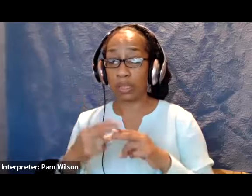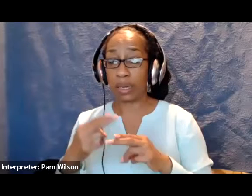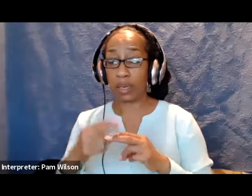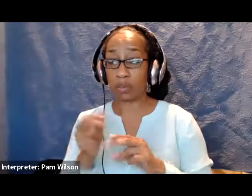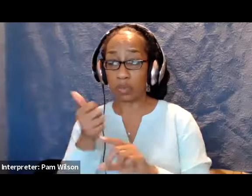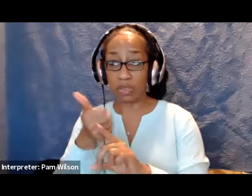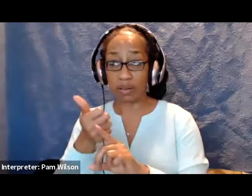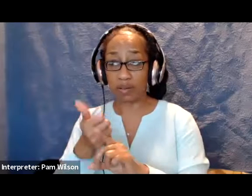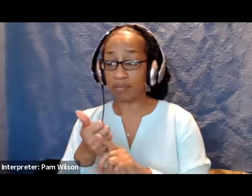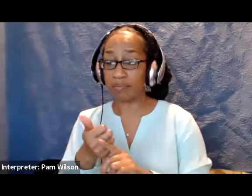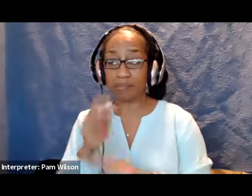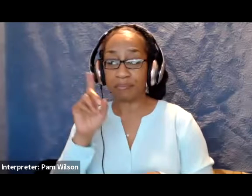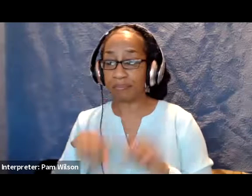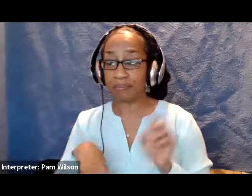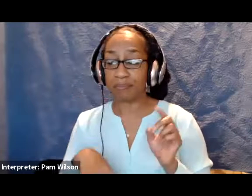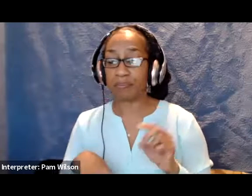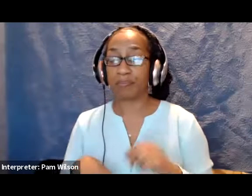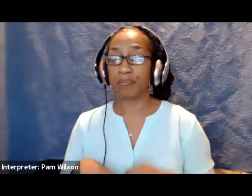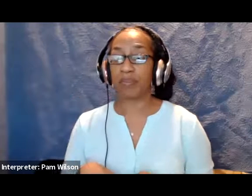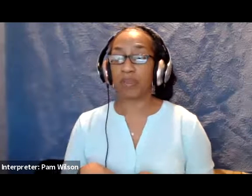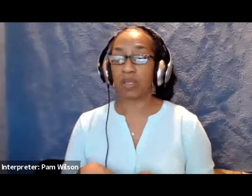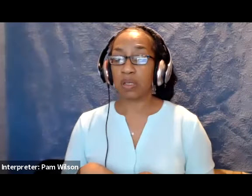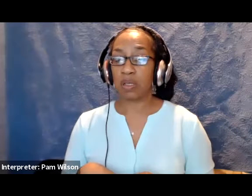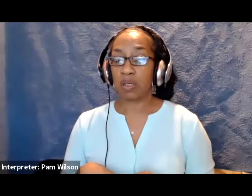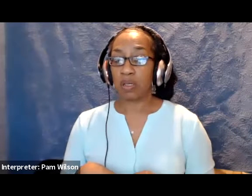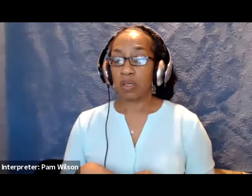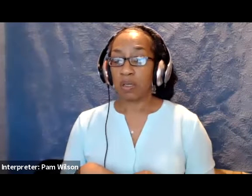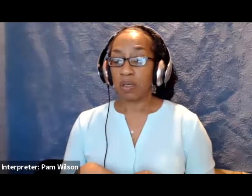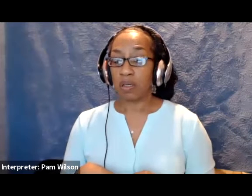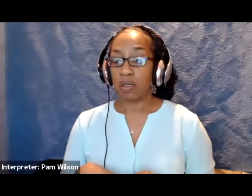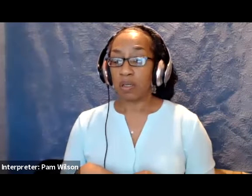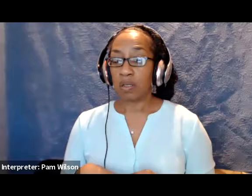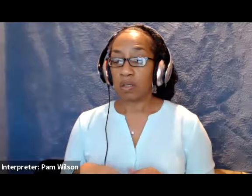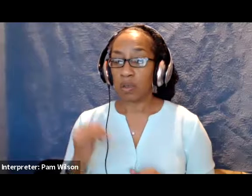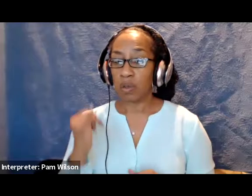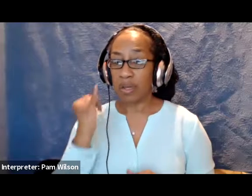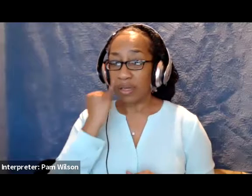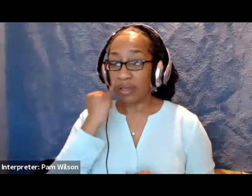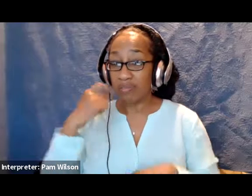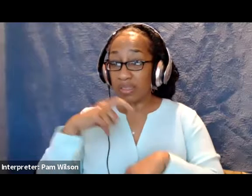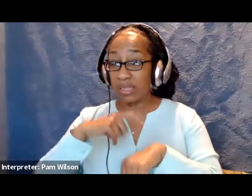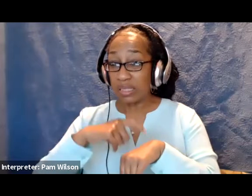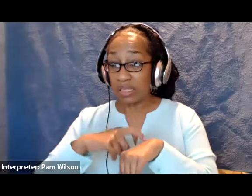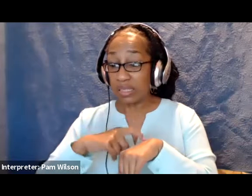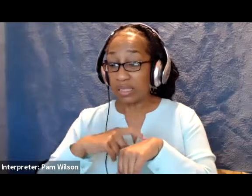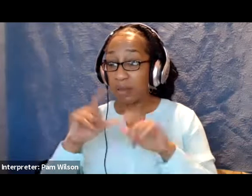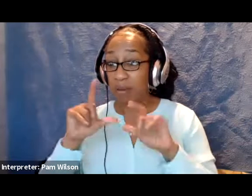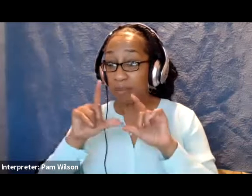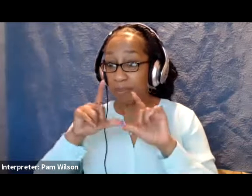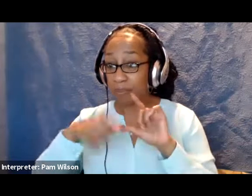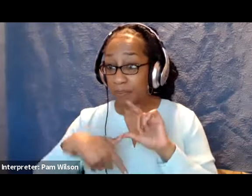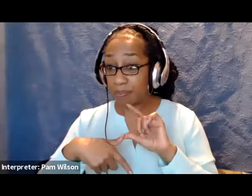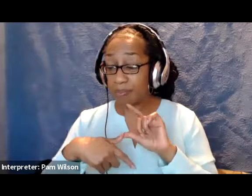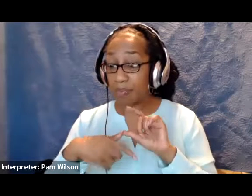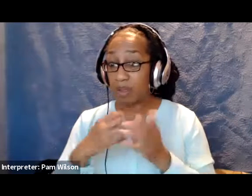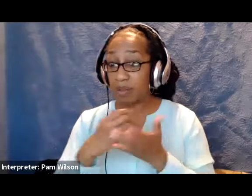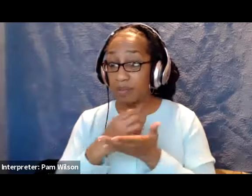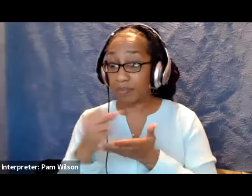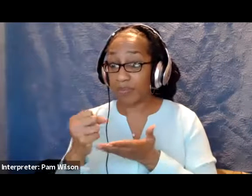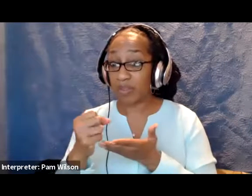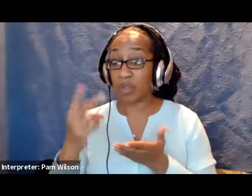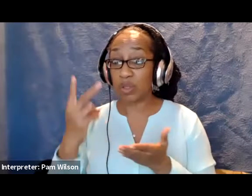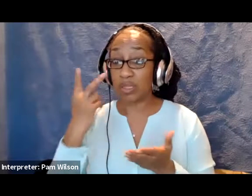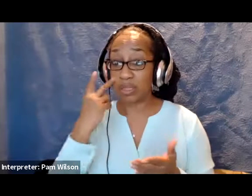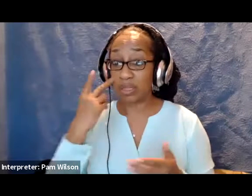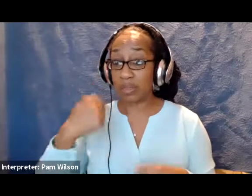the functions. But just in case I don't get time, I want to make sure you know. As you can see, Pam and